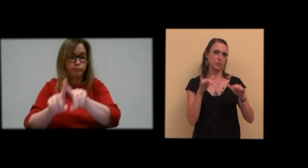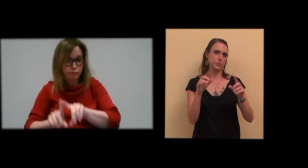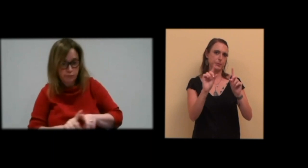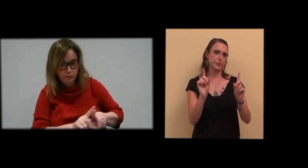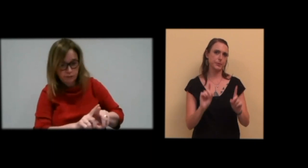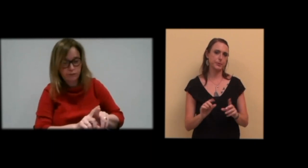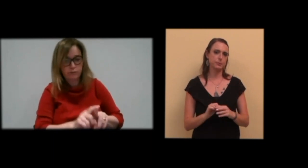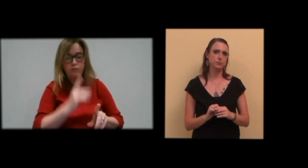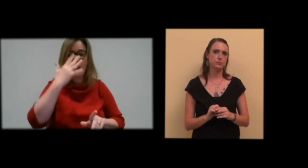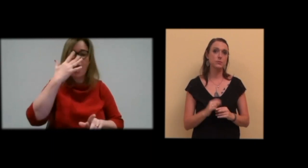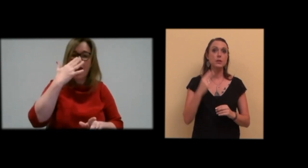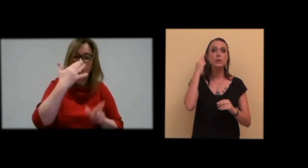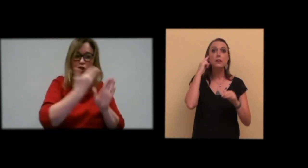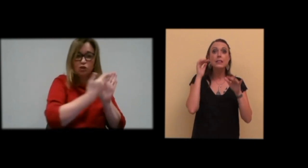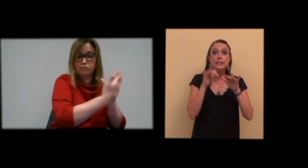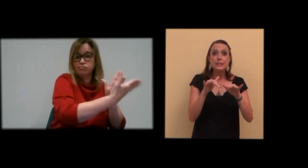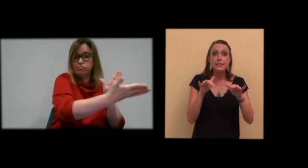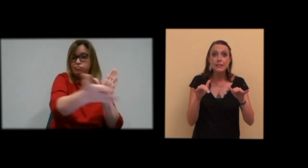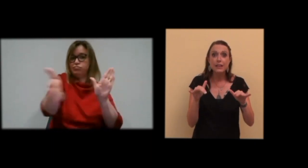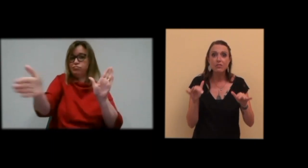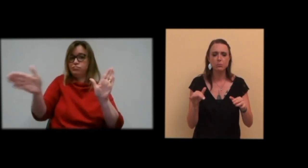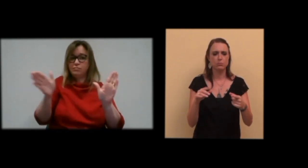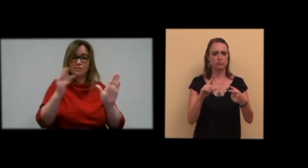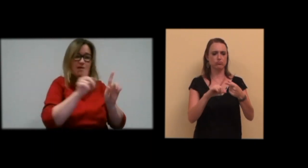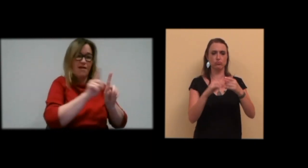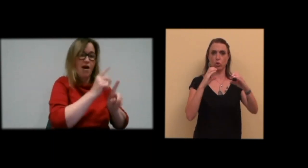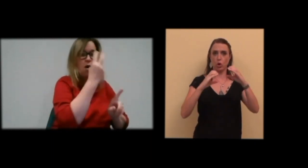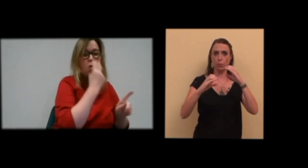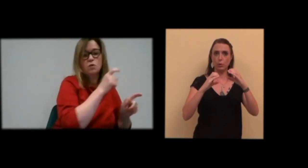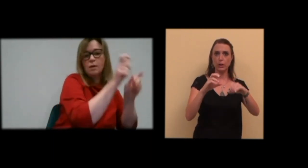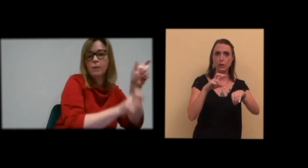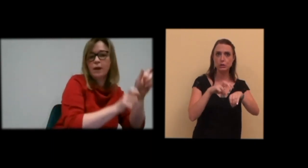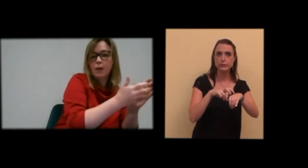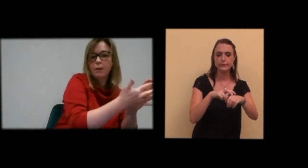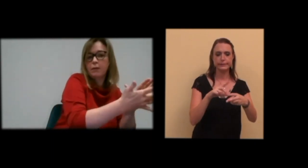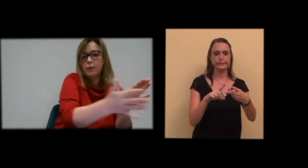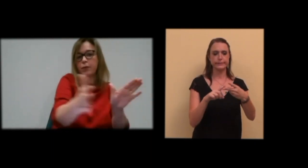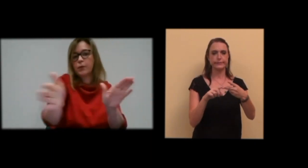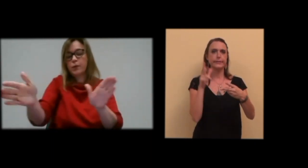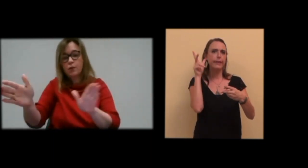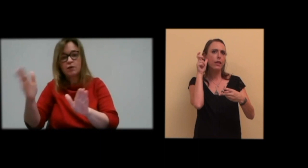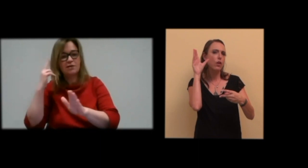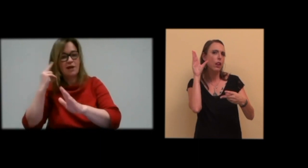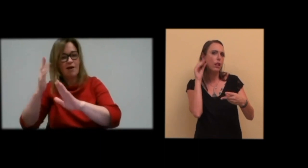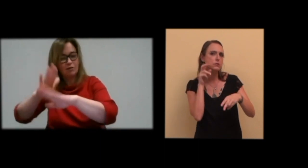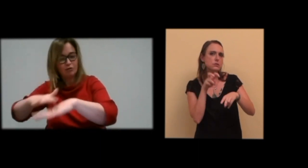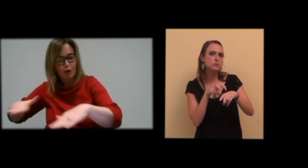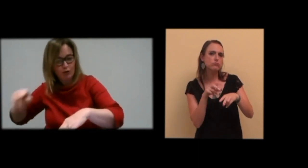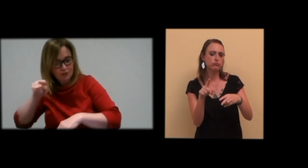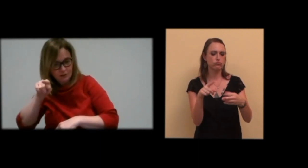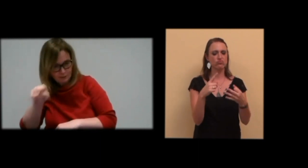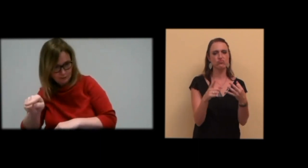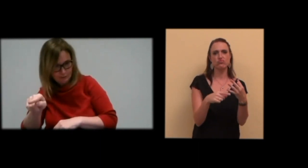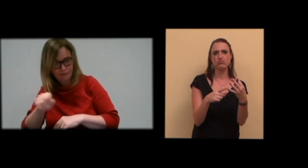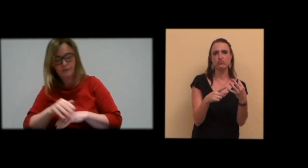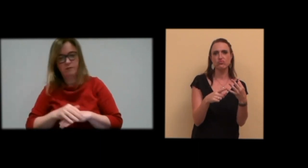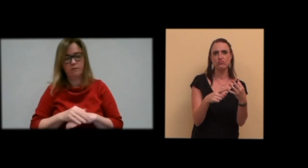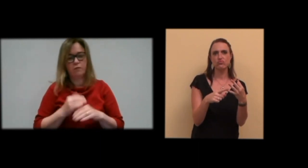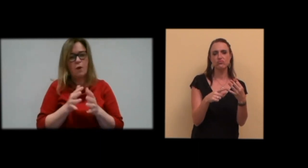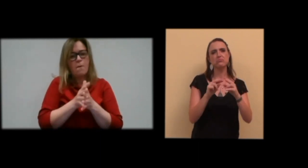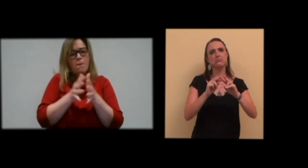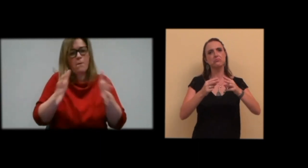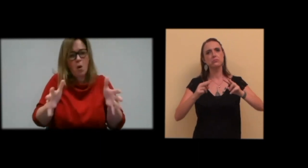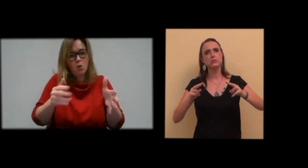with deaf people specifically. Obviously, deaf people can have a range of communication needs. They can have a range of hearing